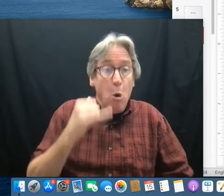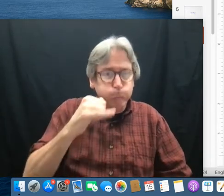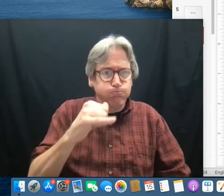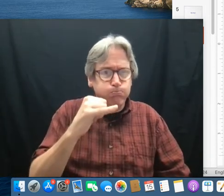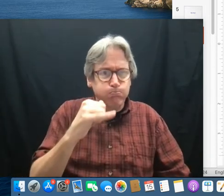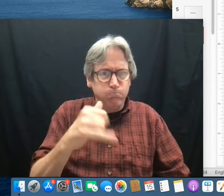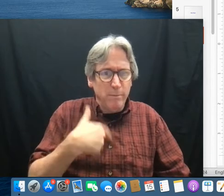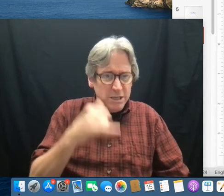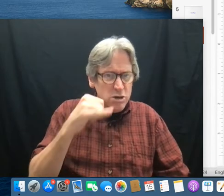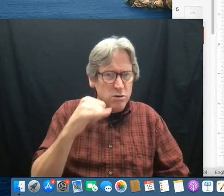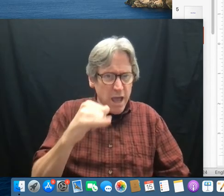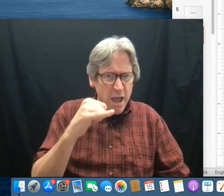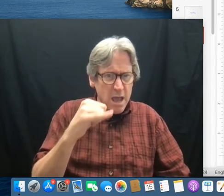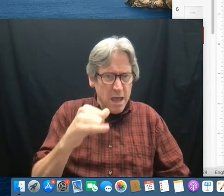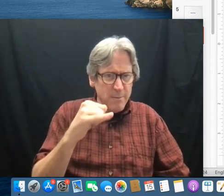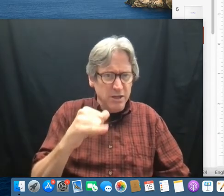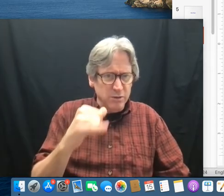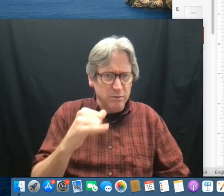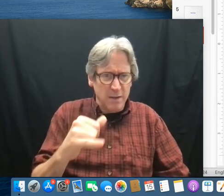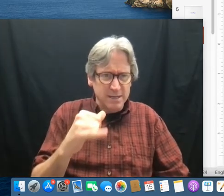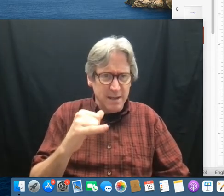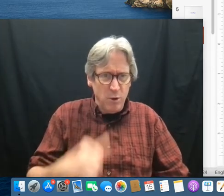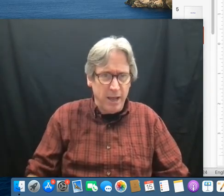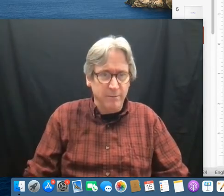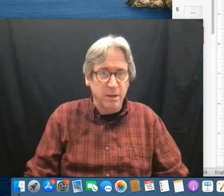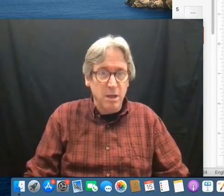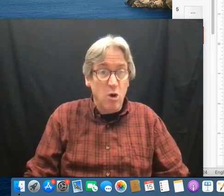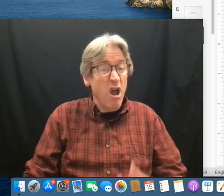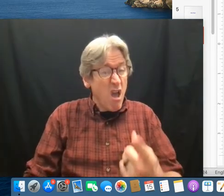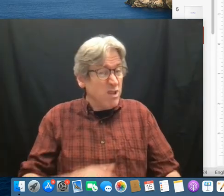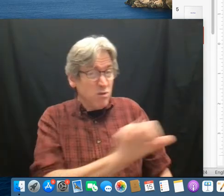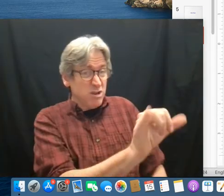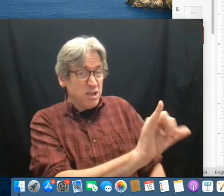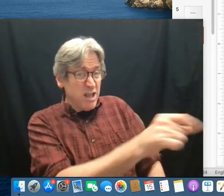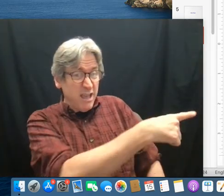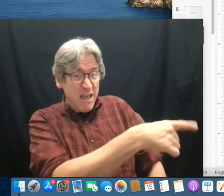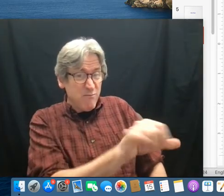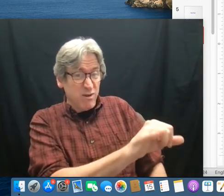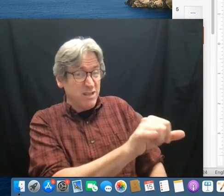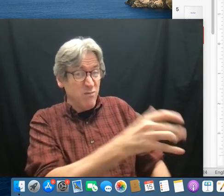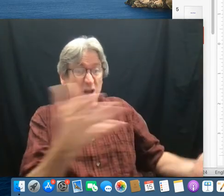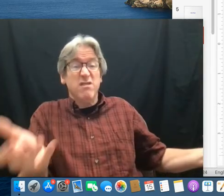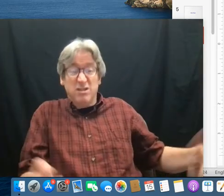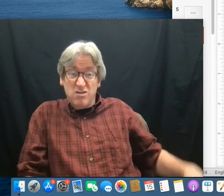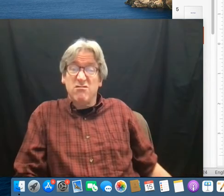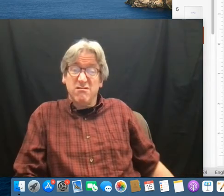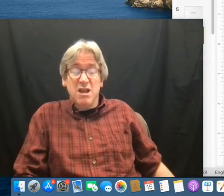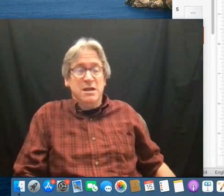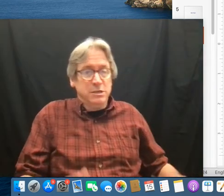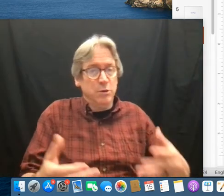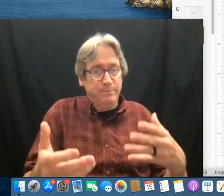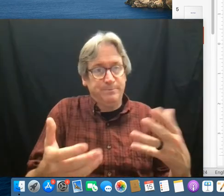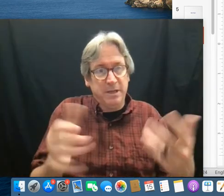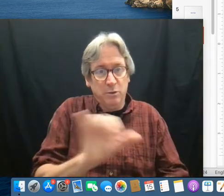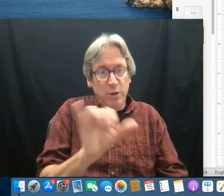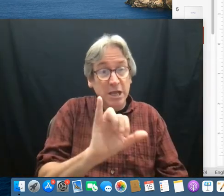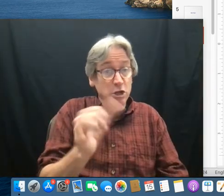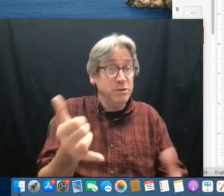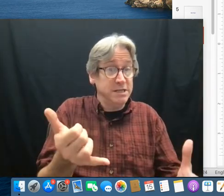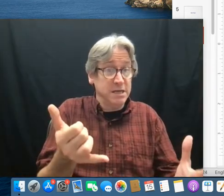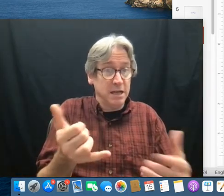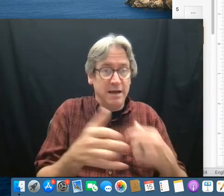just go, me too. Yeah, me too. I'm the same way. Or, oh, you're just like that person. Wow, that's cool. So